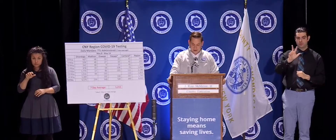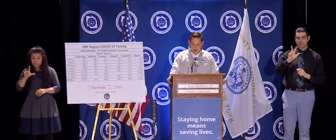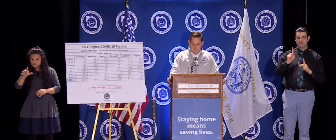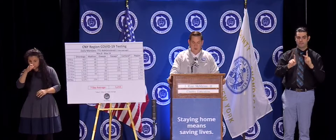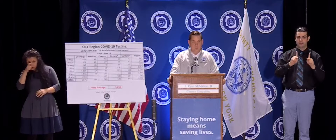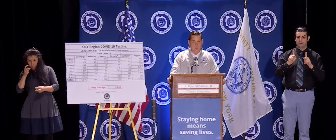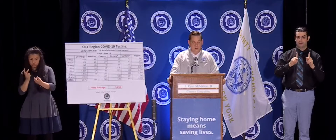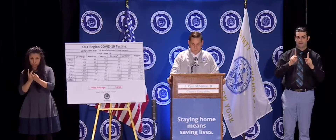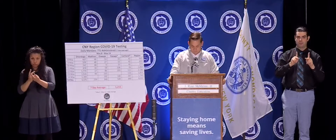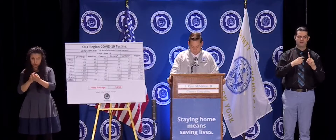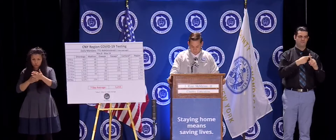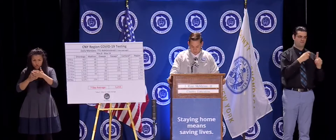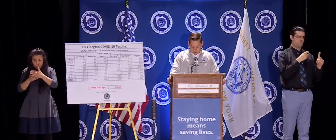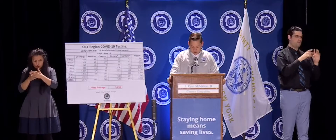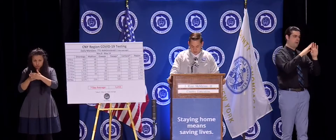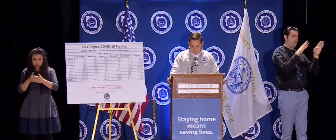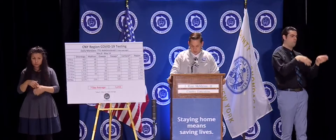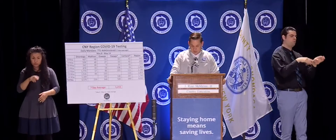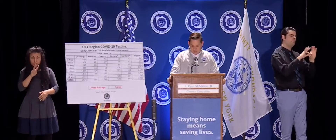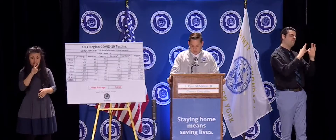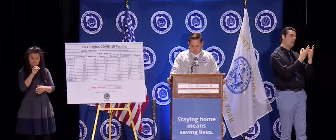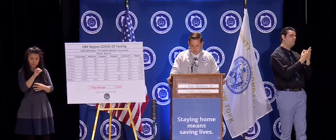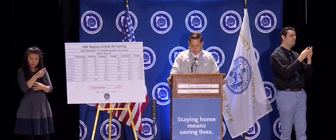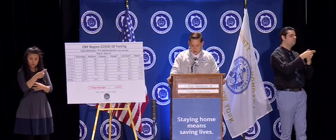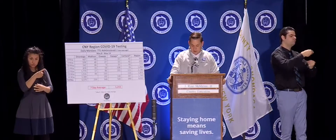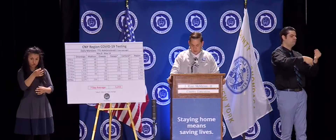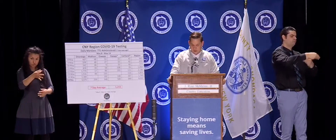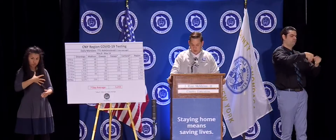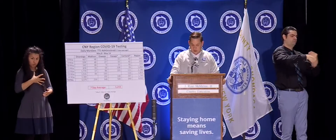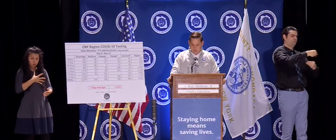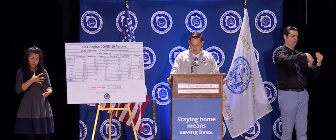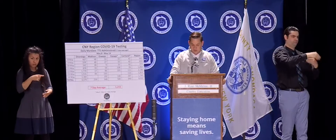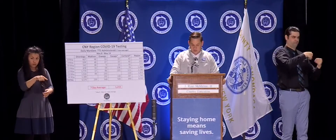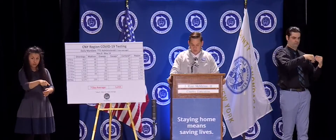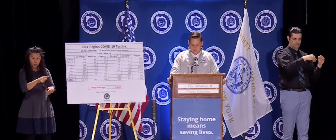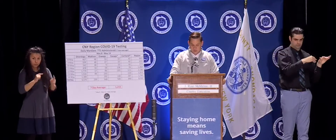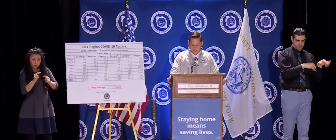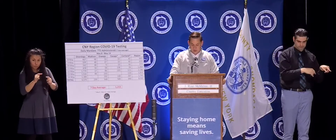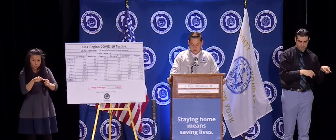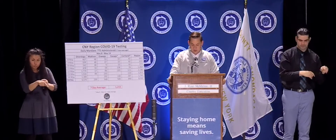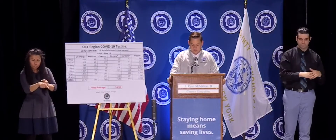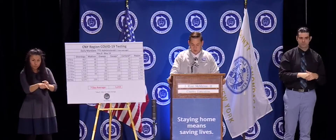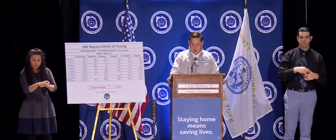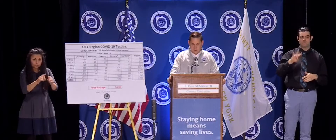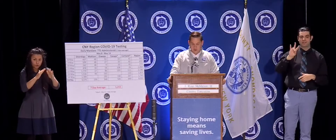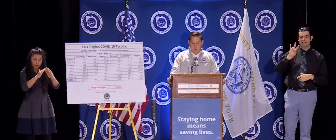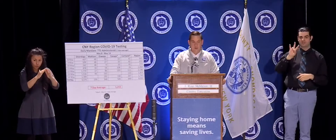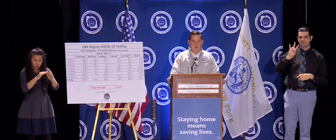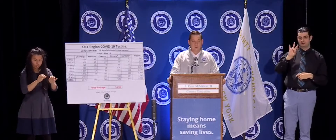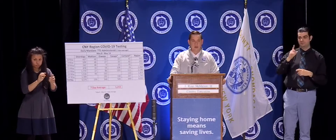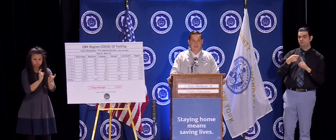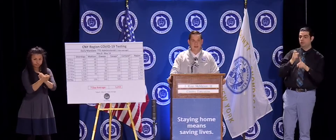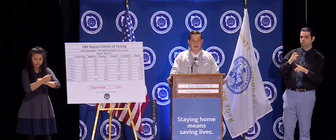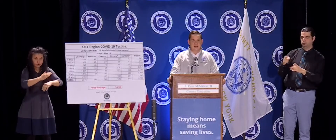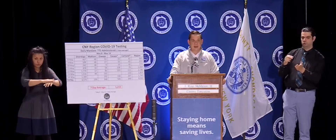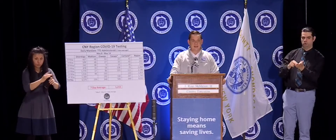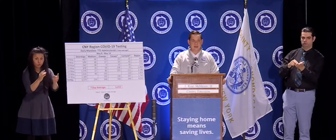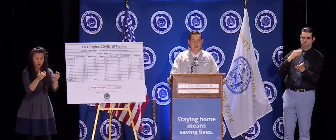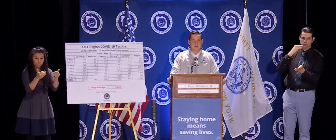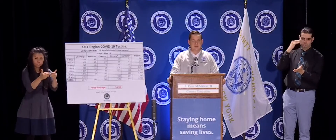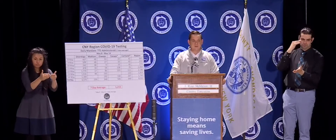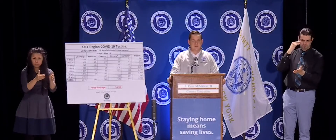contacts out of our 20, and 7 individuals are related to senior living facilities. So out of our 20, we had